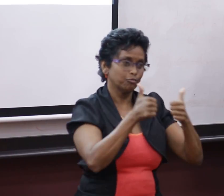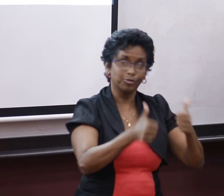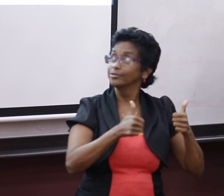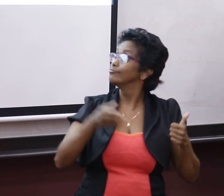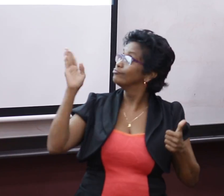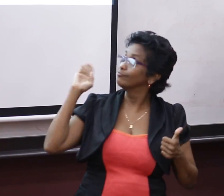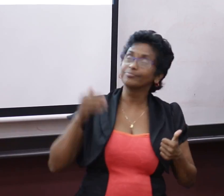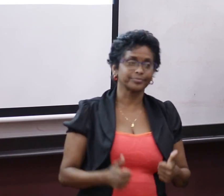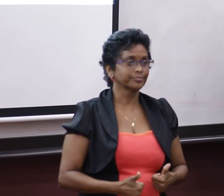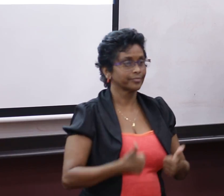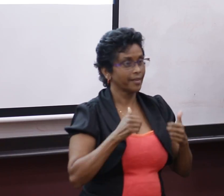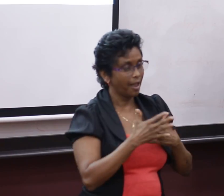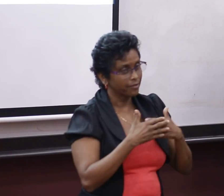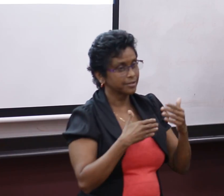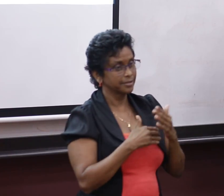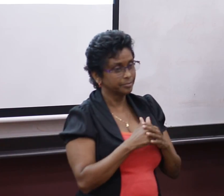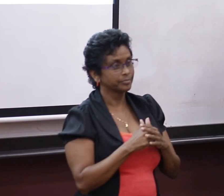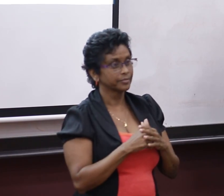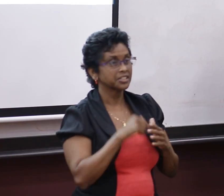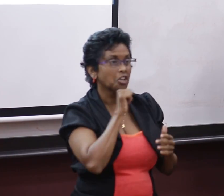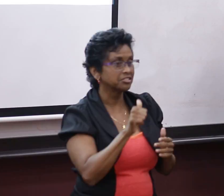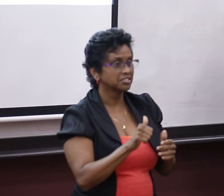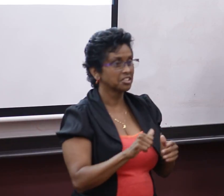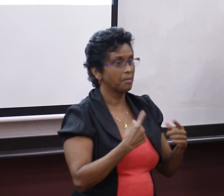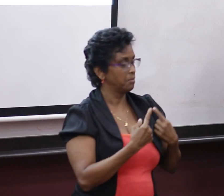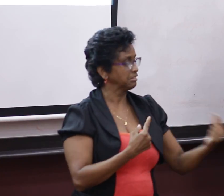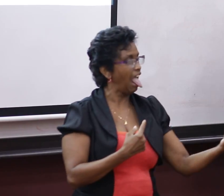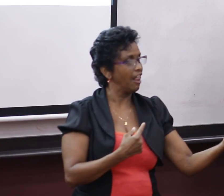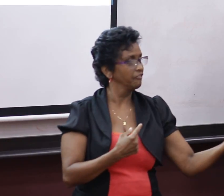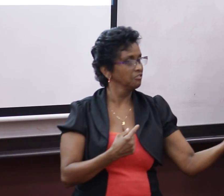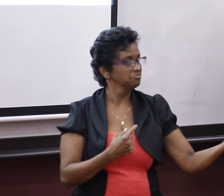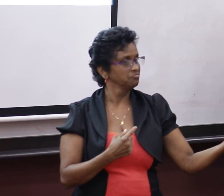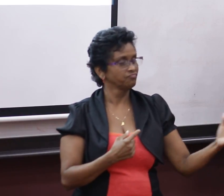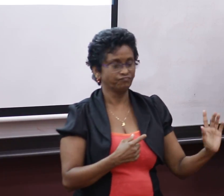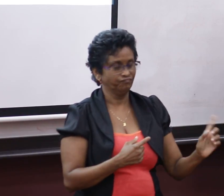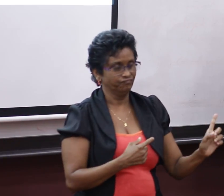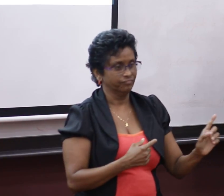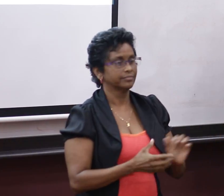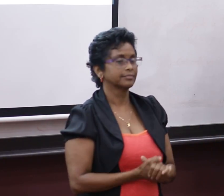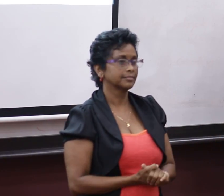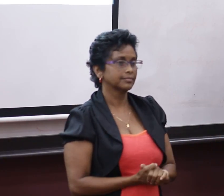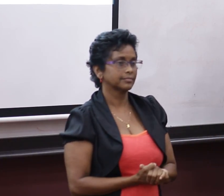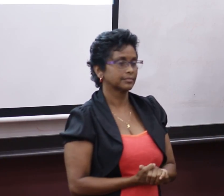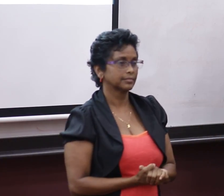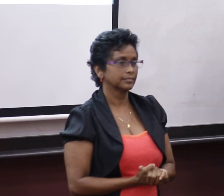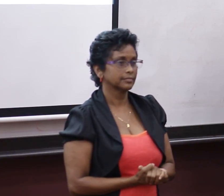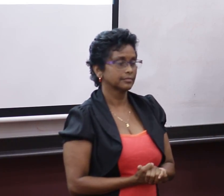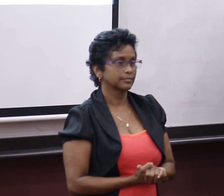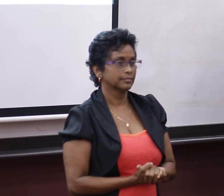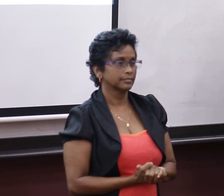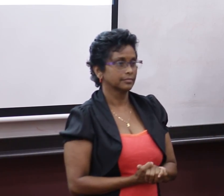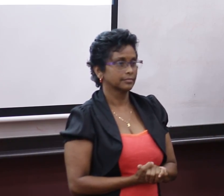to prevent isolation or segregation from the community. Community services and facilities for the